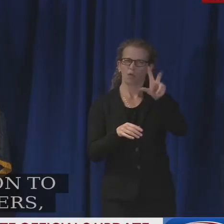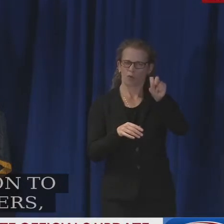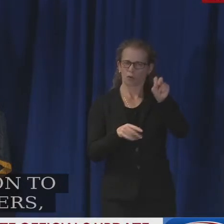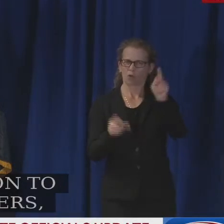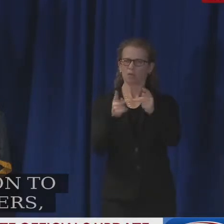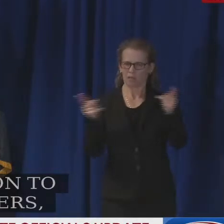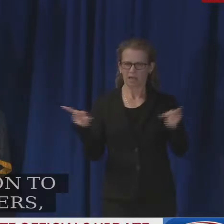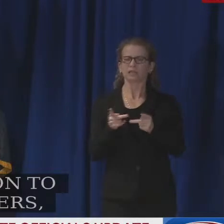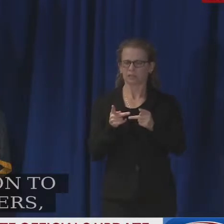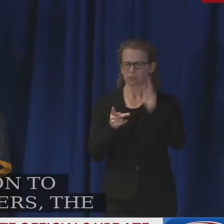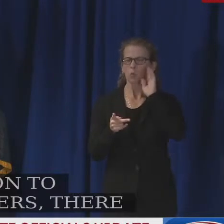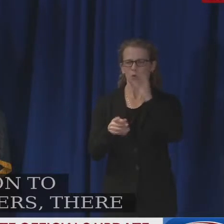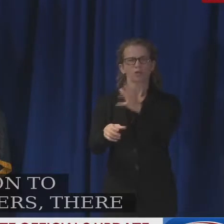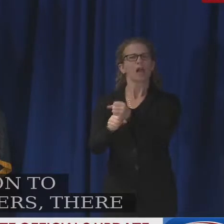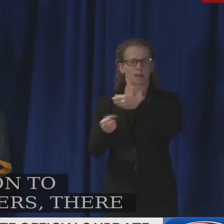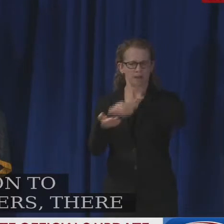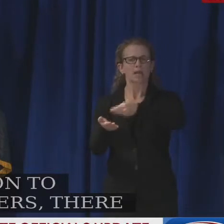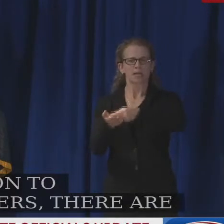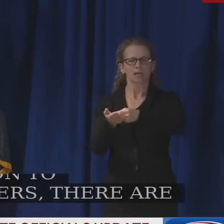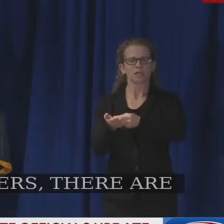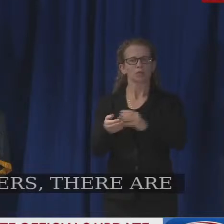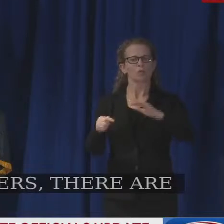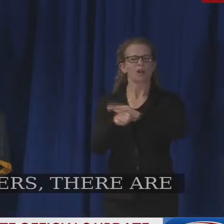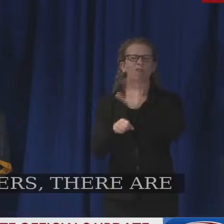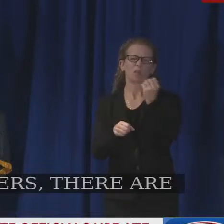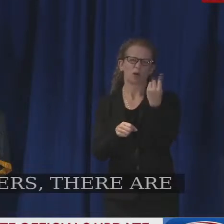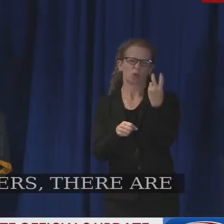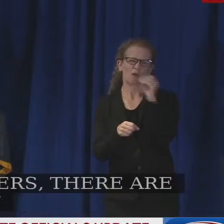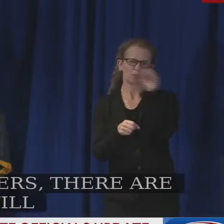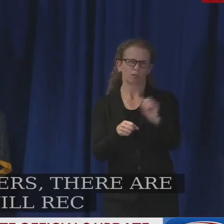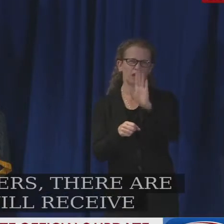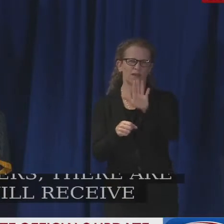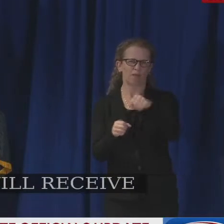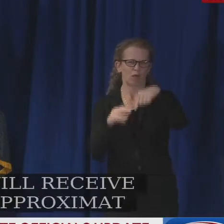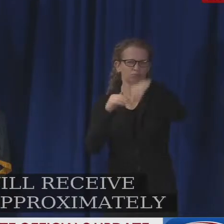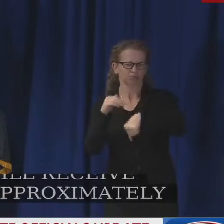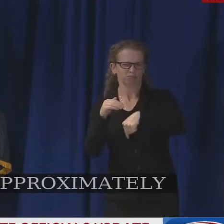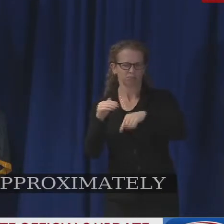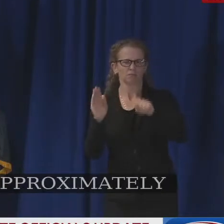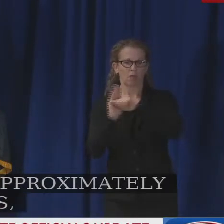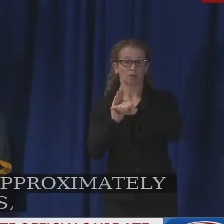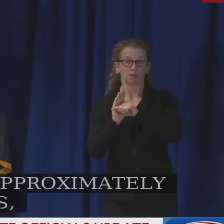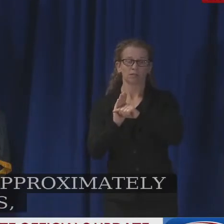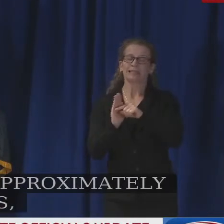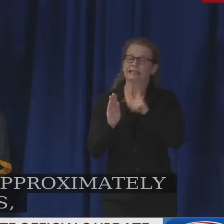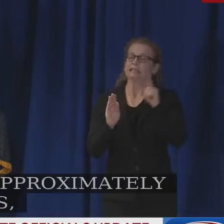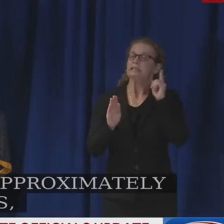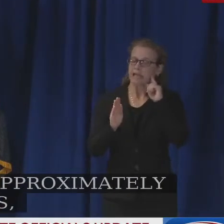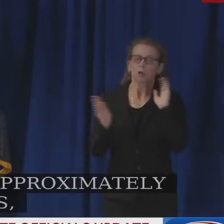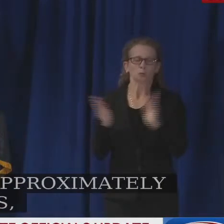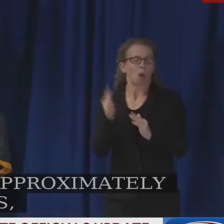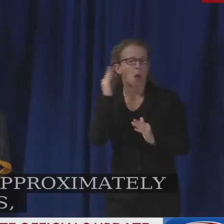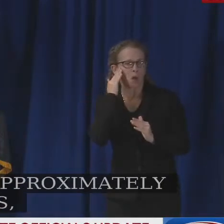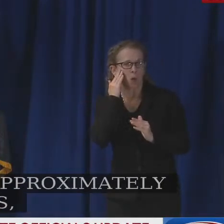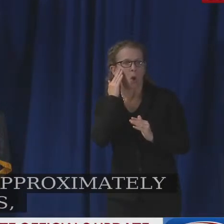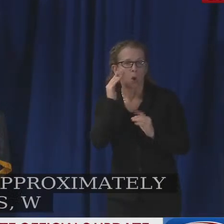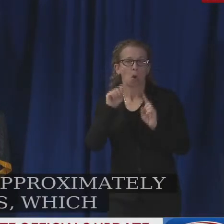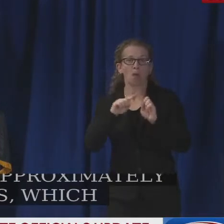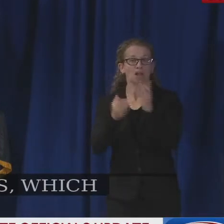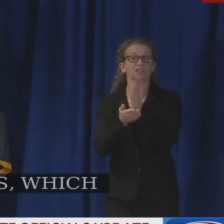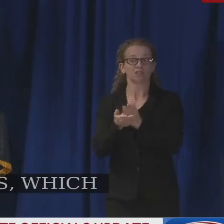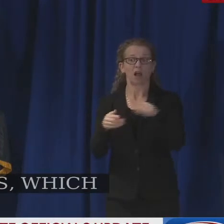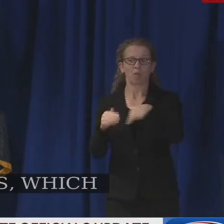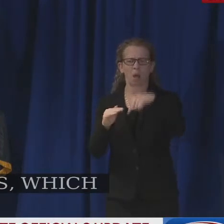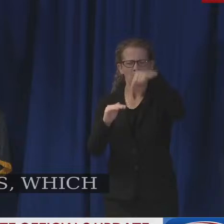covering approximately 12% of their losses, which doesn't sound like a lot, but some of these individuals lost hundreds of of thousands or up to millions of